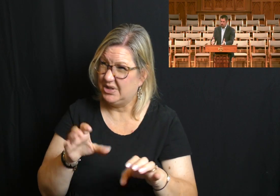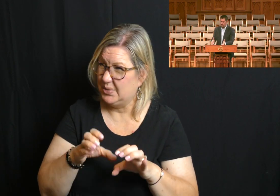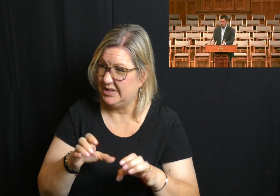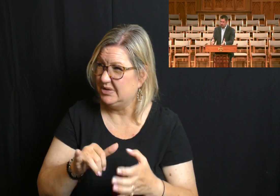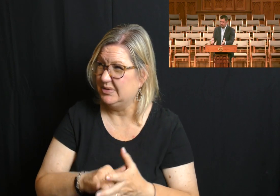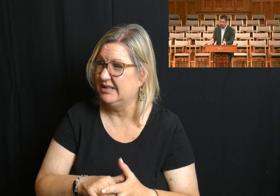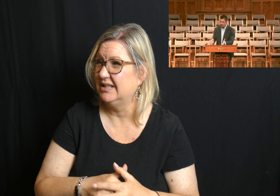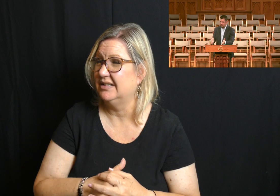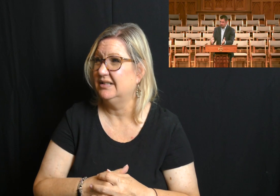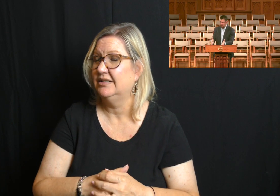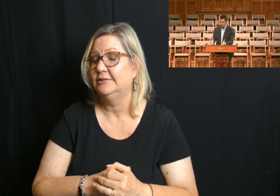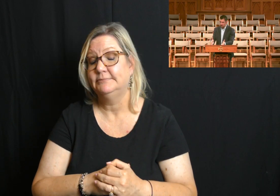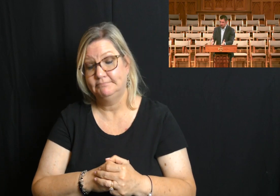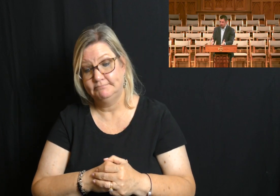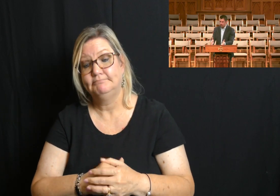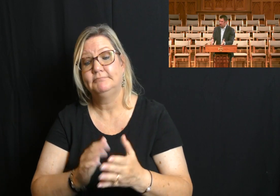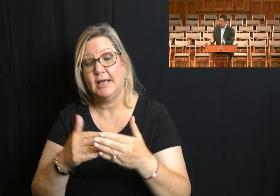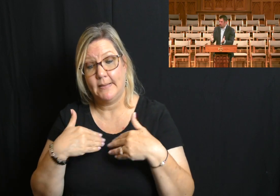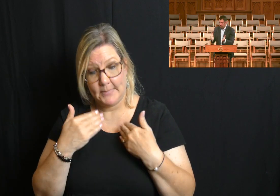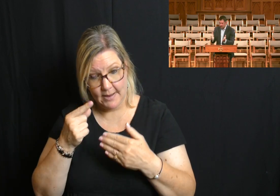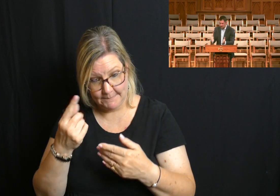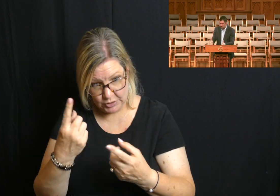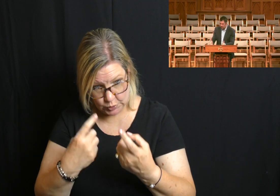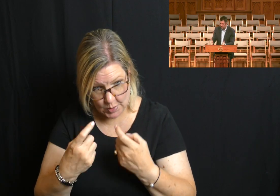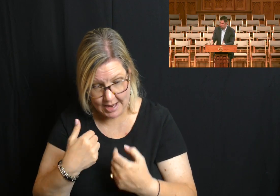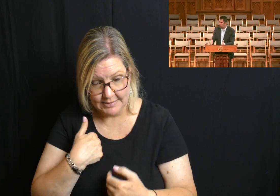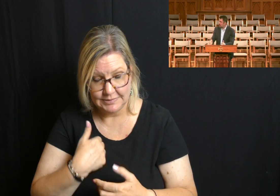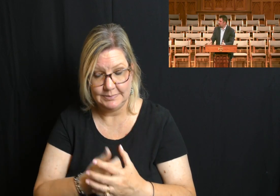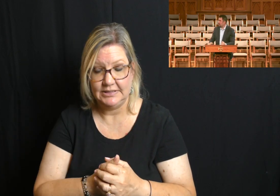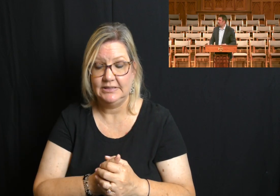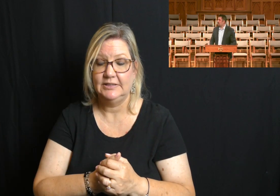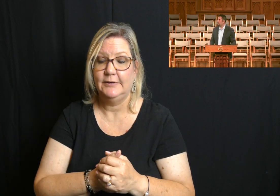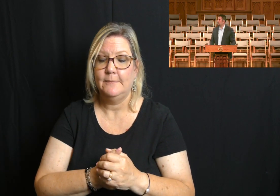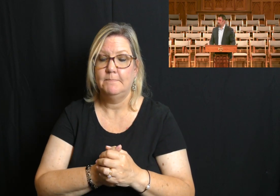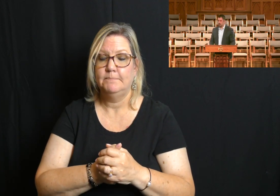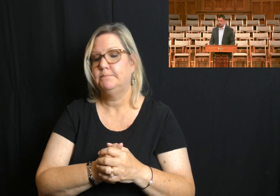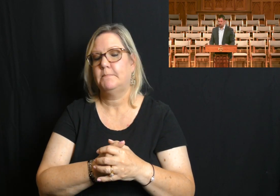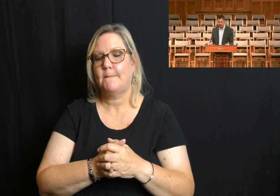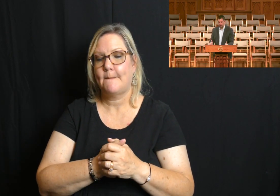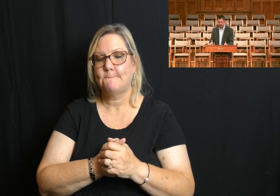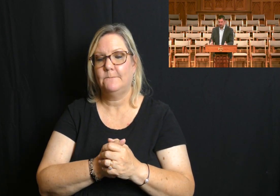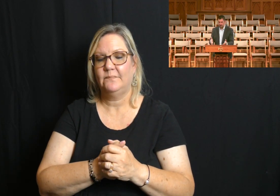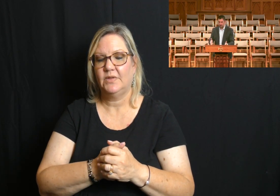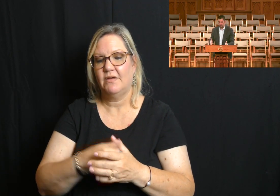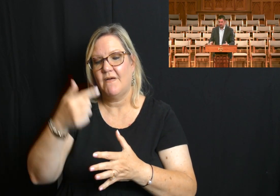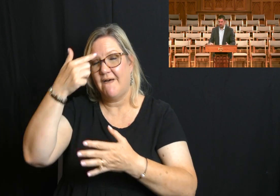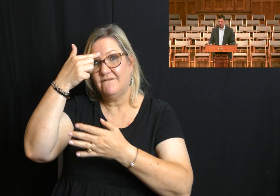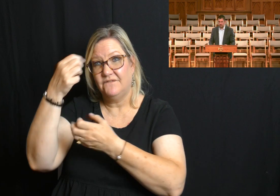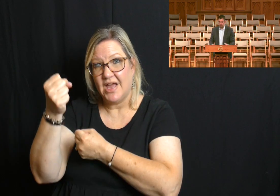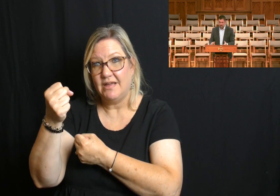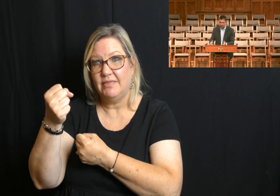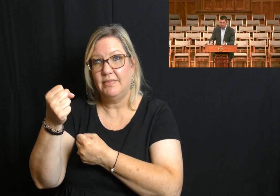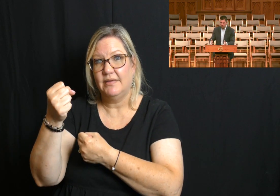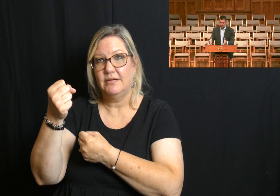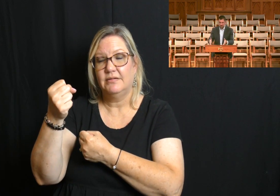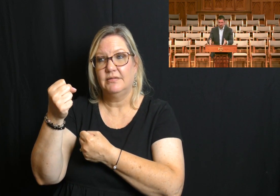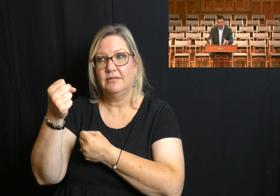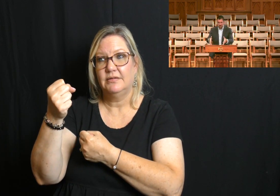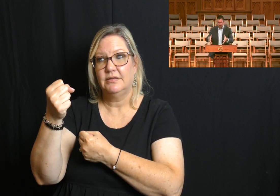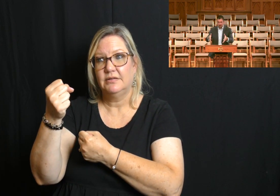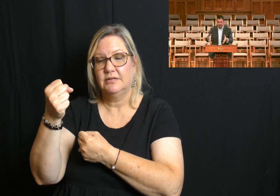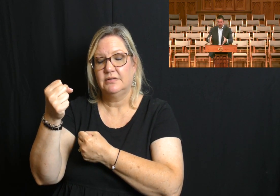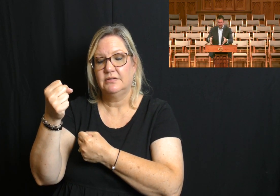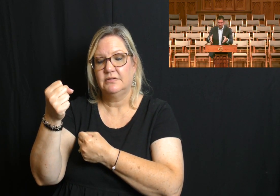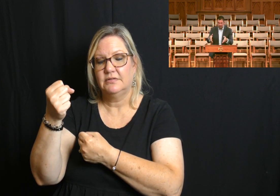overcoming fear involves a journey that requires faith and trust in God. faith, and trust. Jacob's story teaches